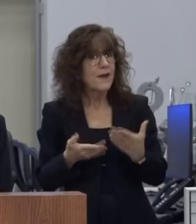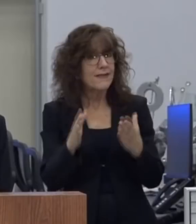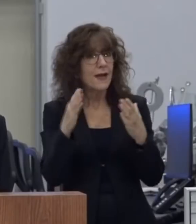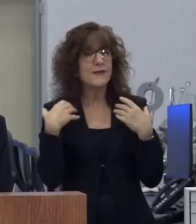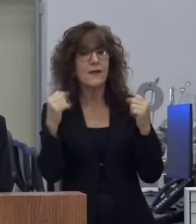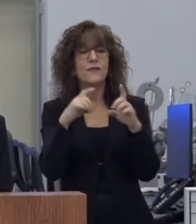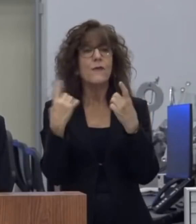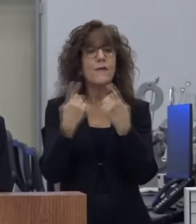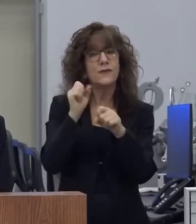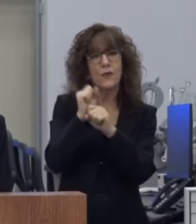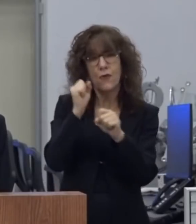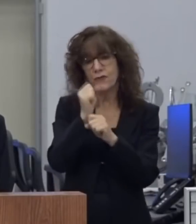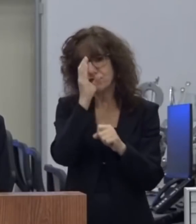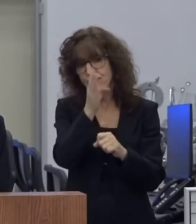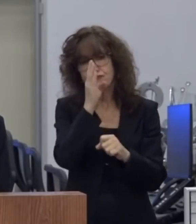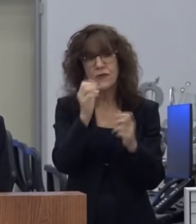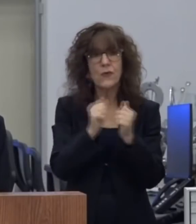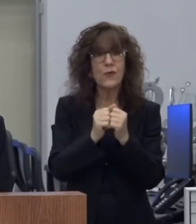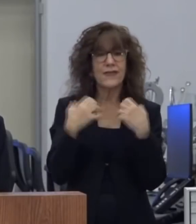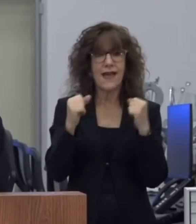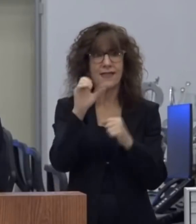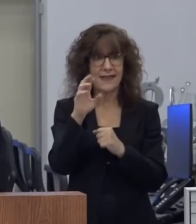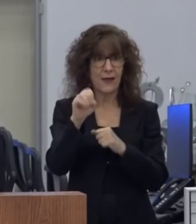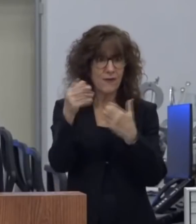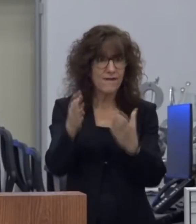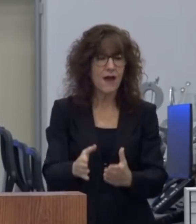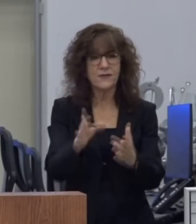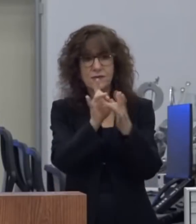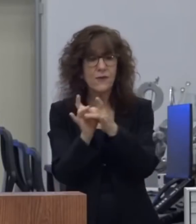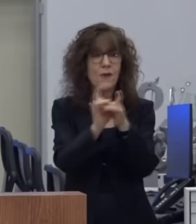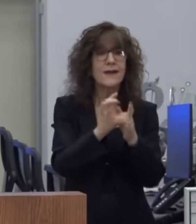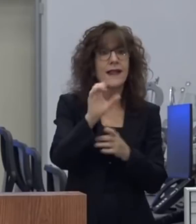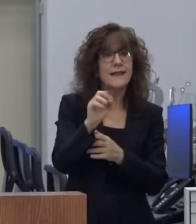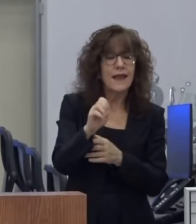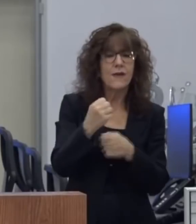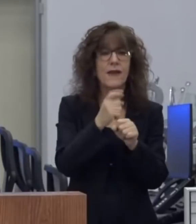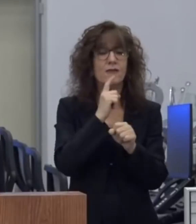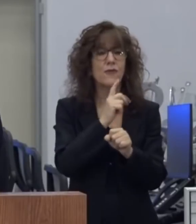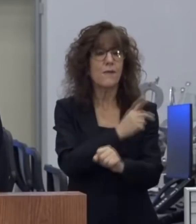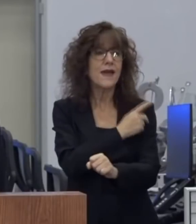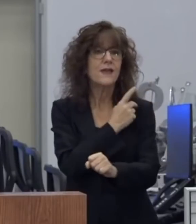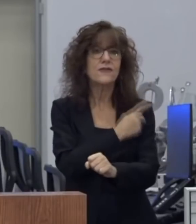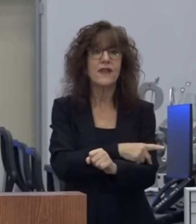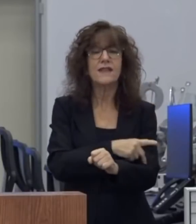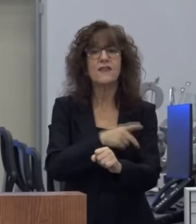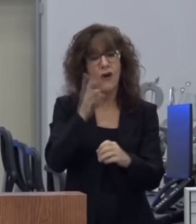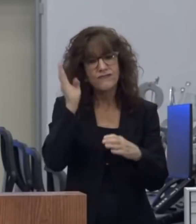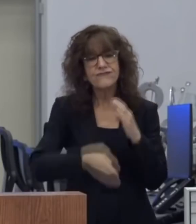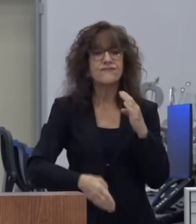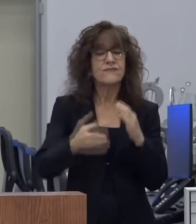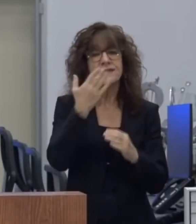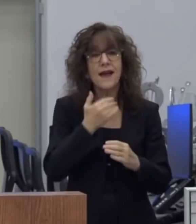health department to work directly with healthcare providers to coordinate care and to ensure patients are completing diabetes